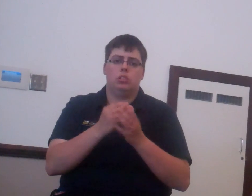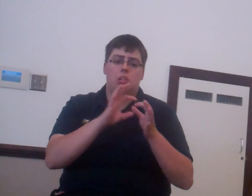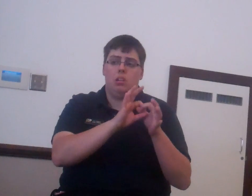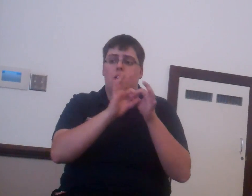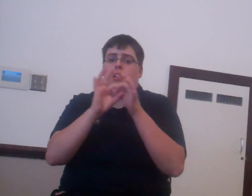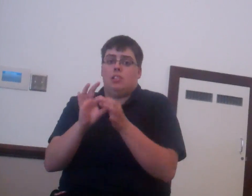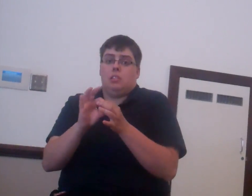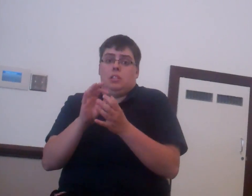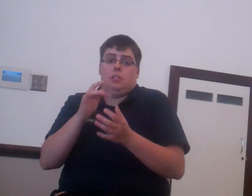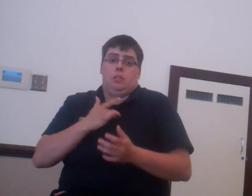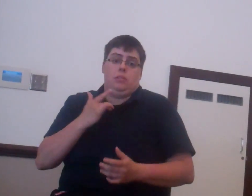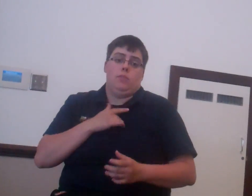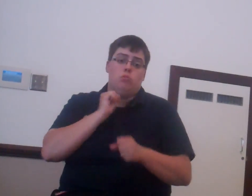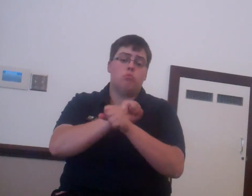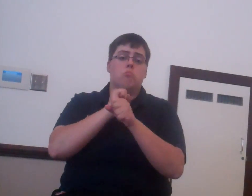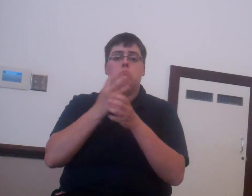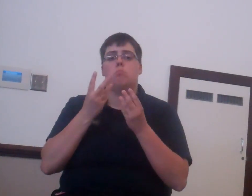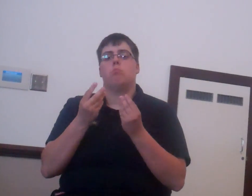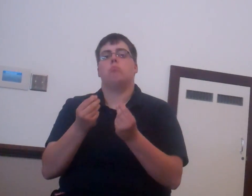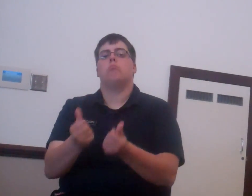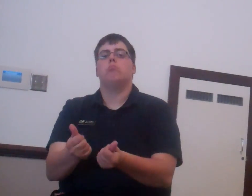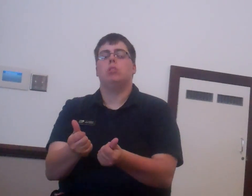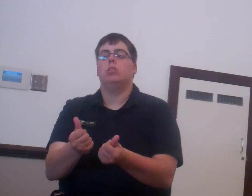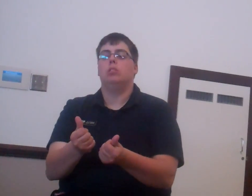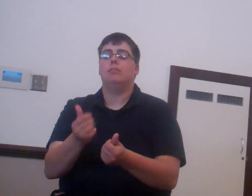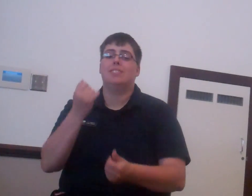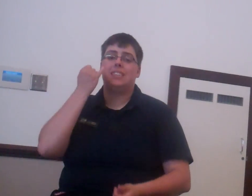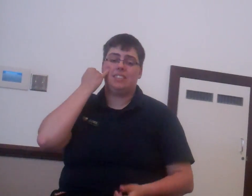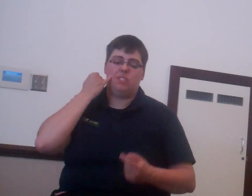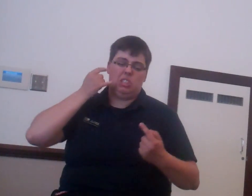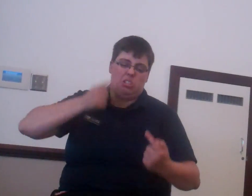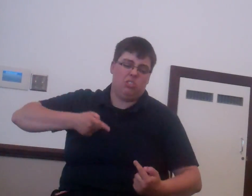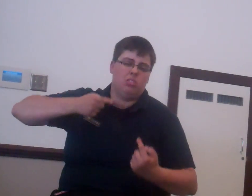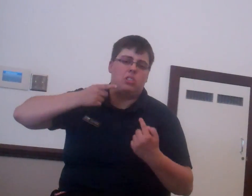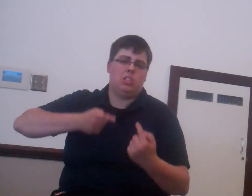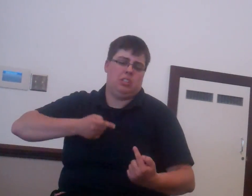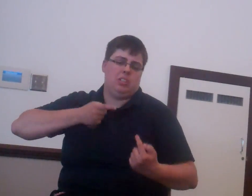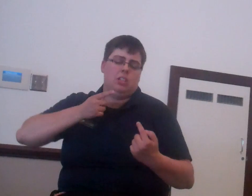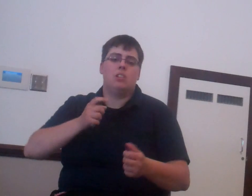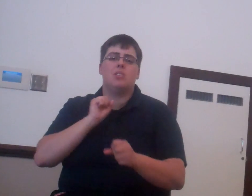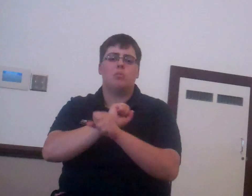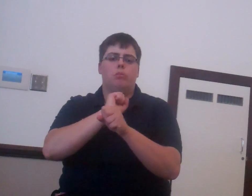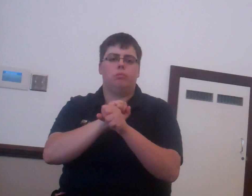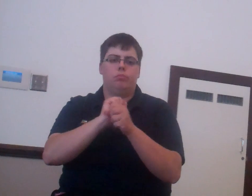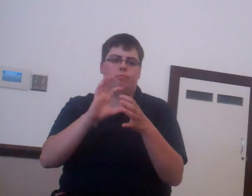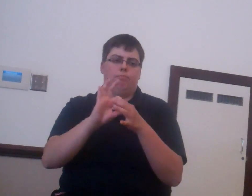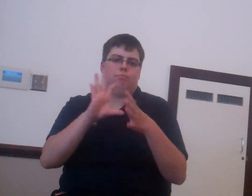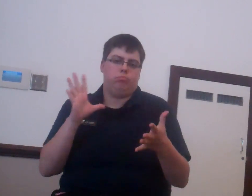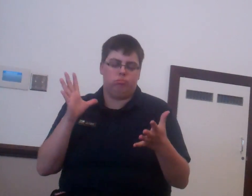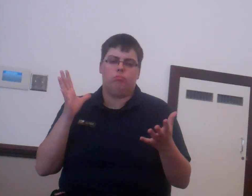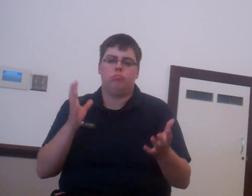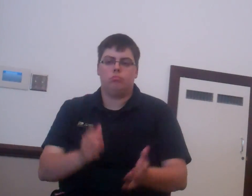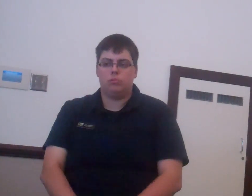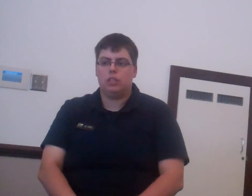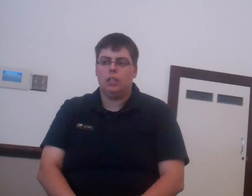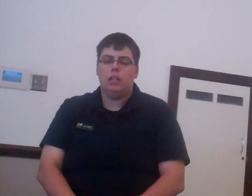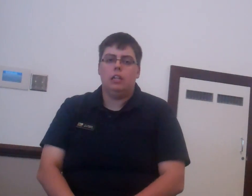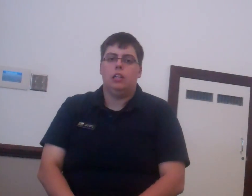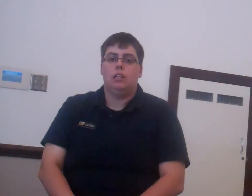bad relationships with people, it can really throw a hiccup into everything, right? Or make a deal die right there because you don't get along with the other person